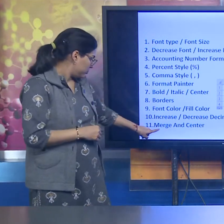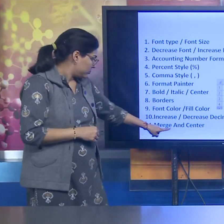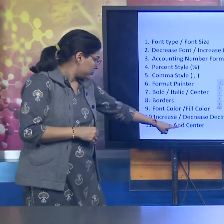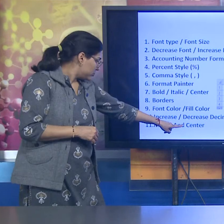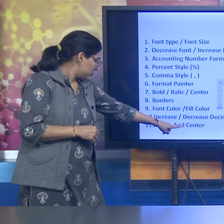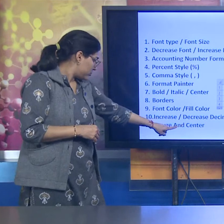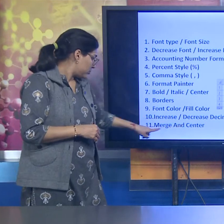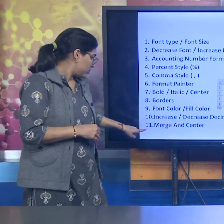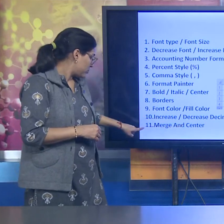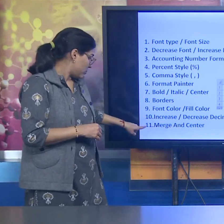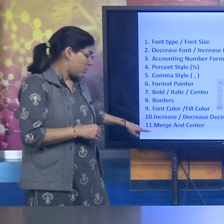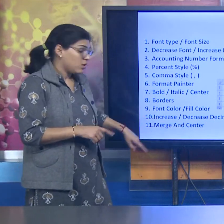11th,